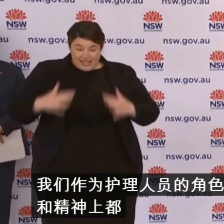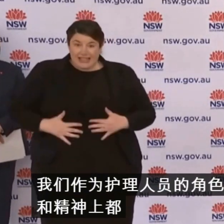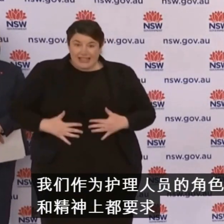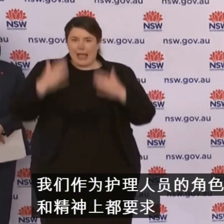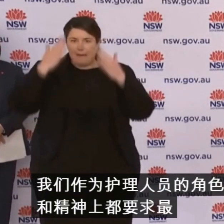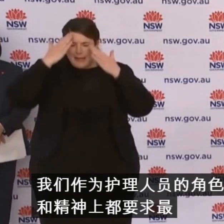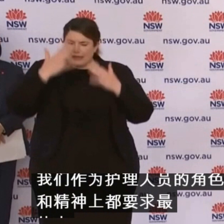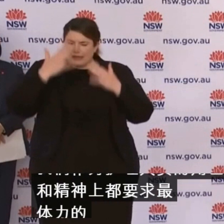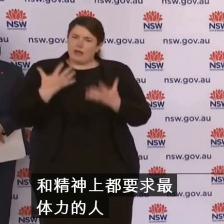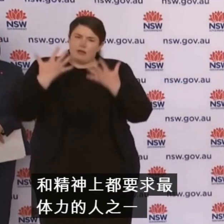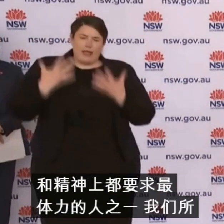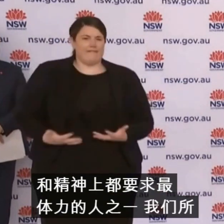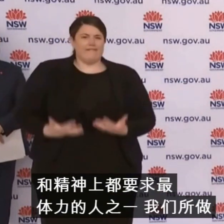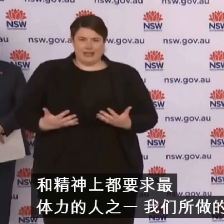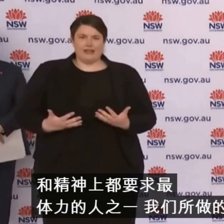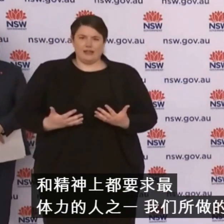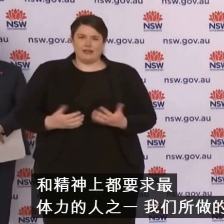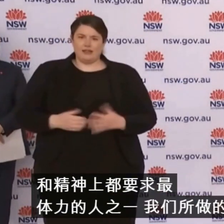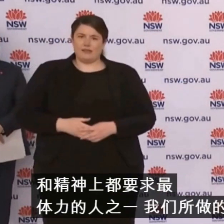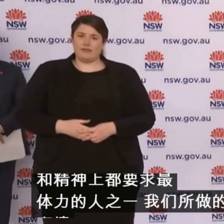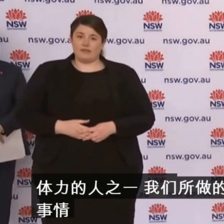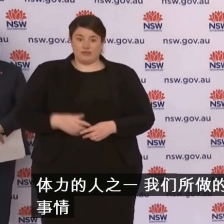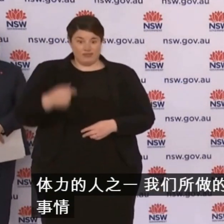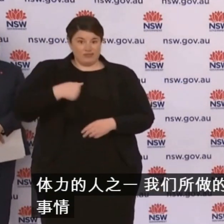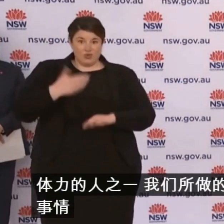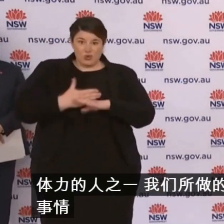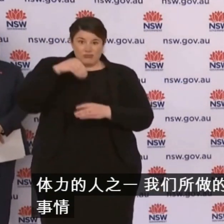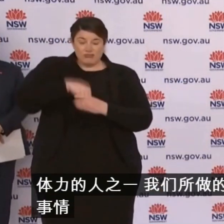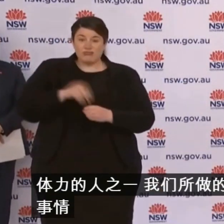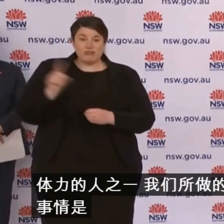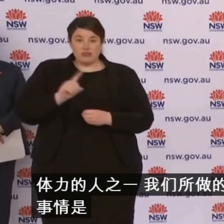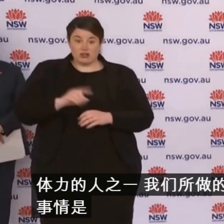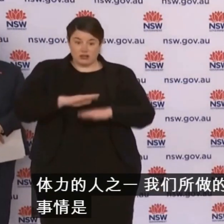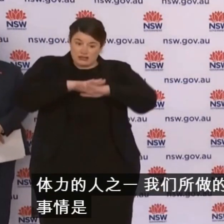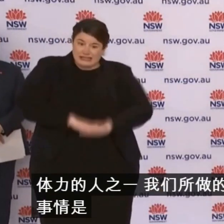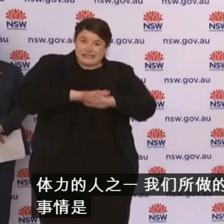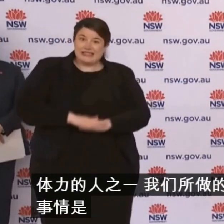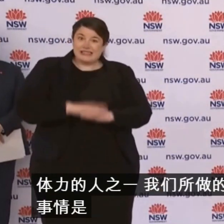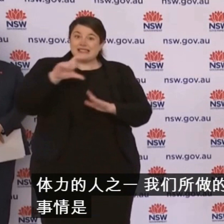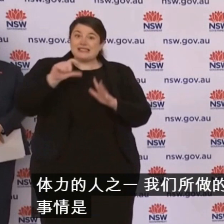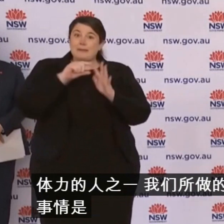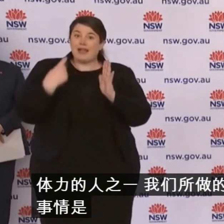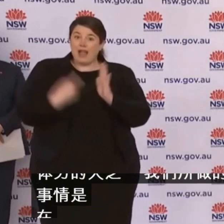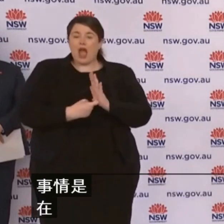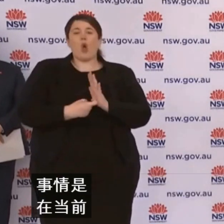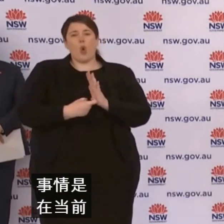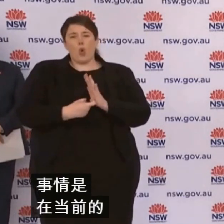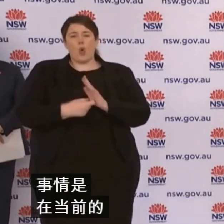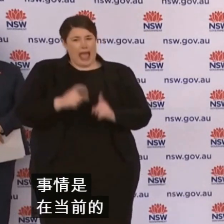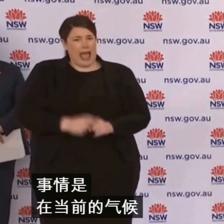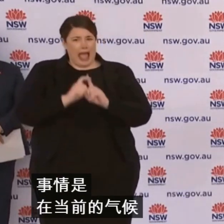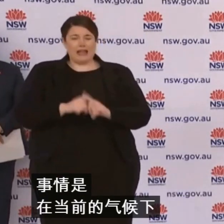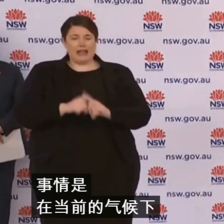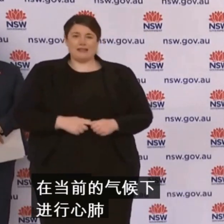demanding. One of the most physically demanding things we do is perform CPR. In the current